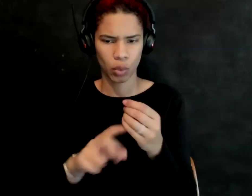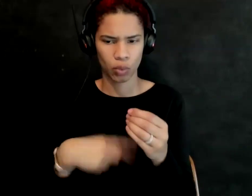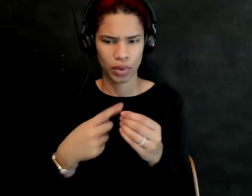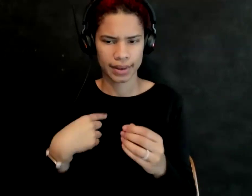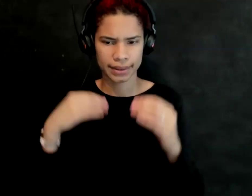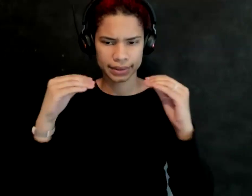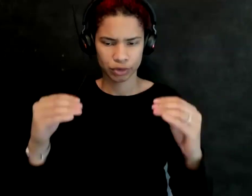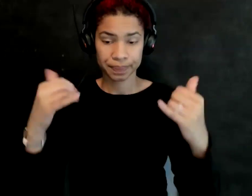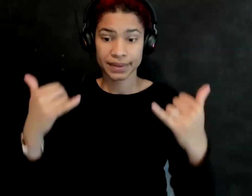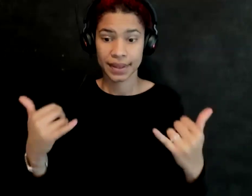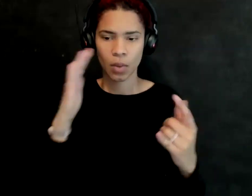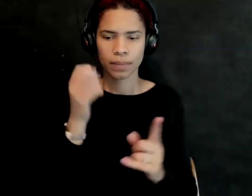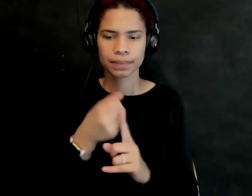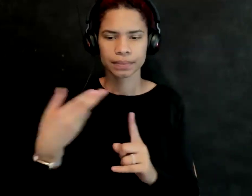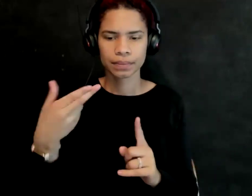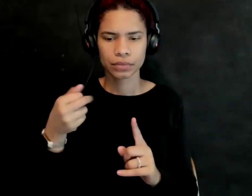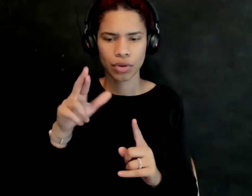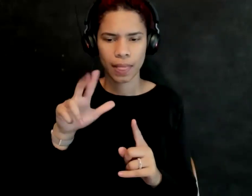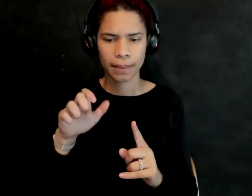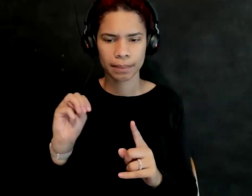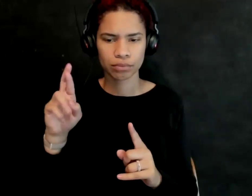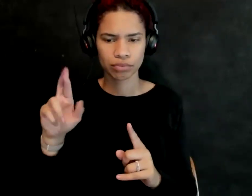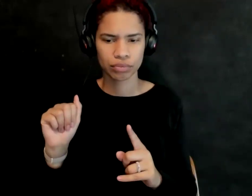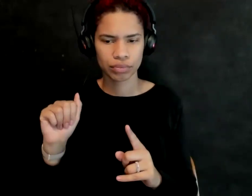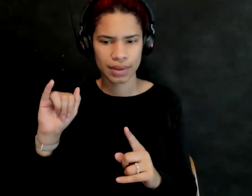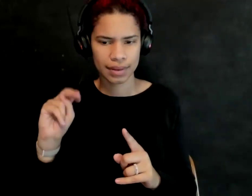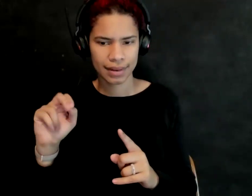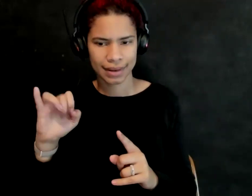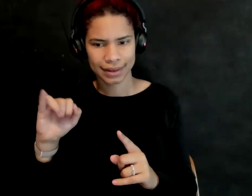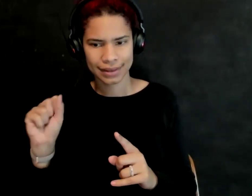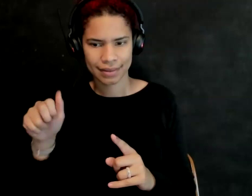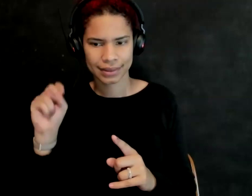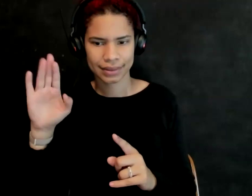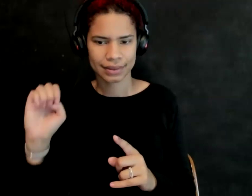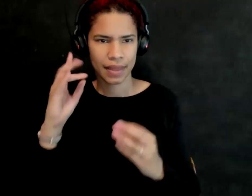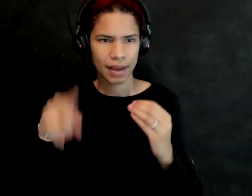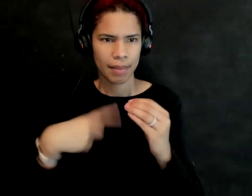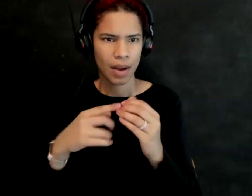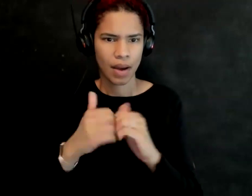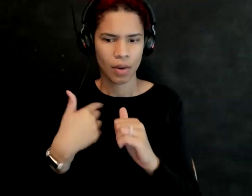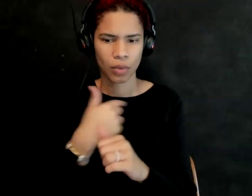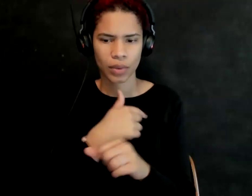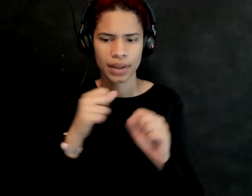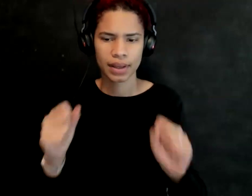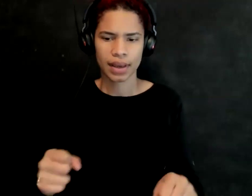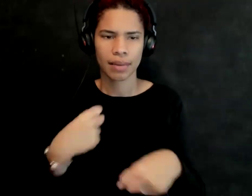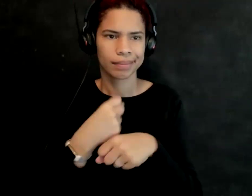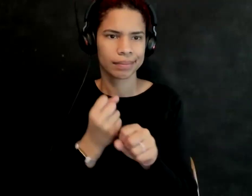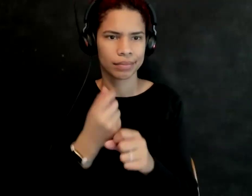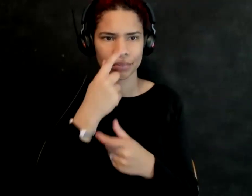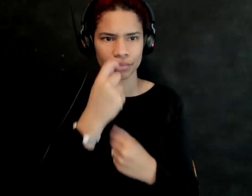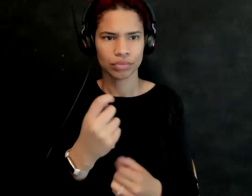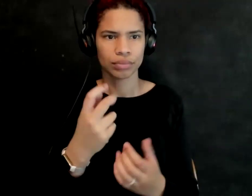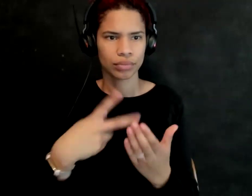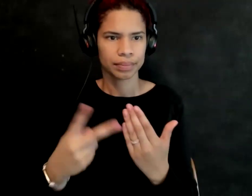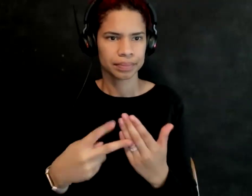of the Harlem Renaissance in order to think about how we can create interesting projects. So